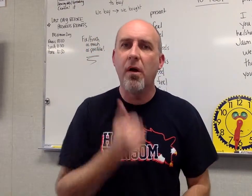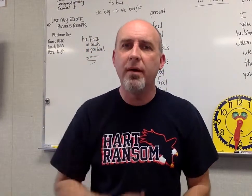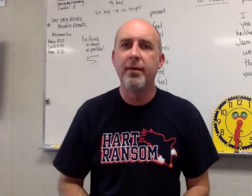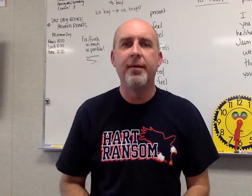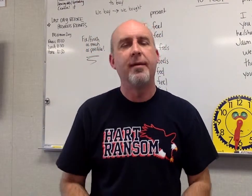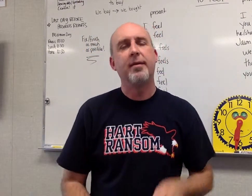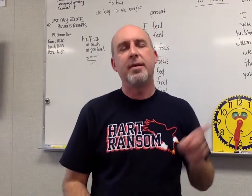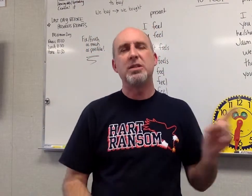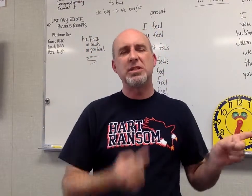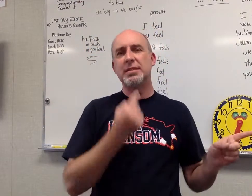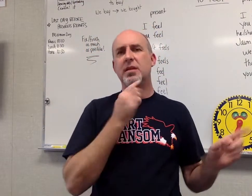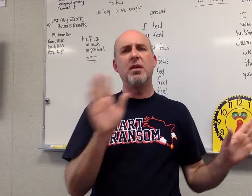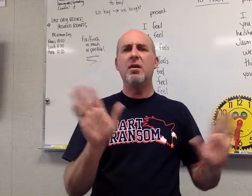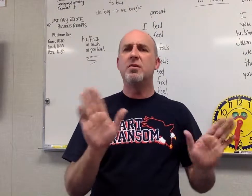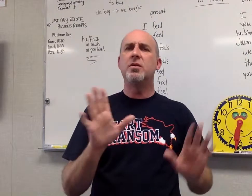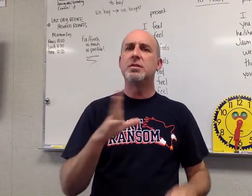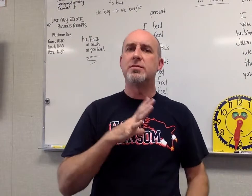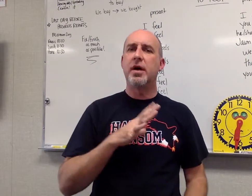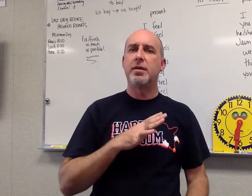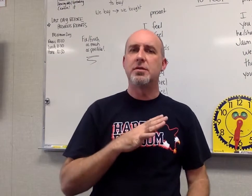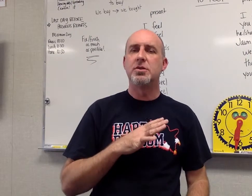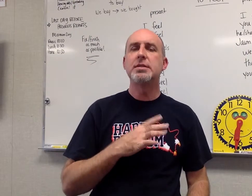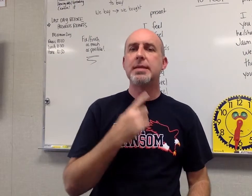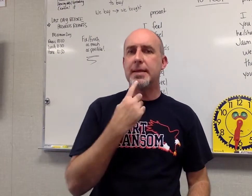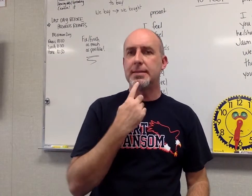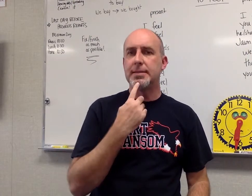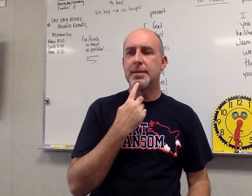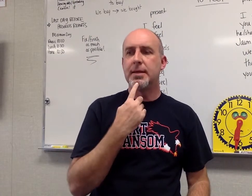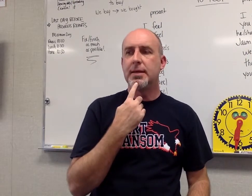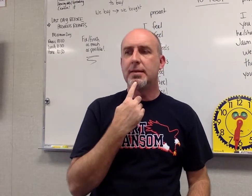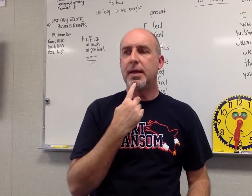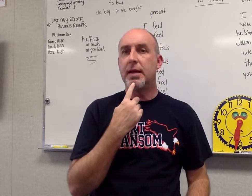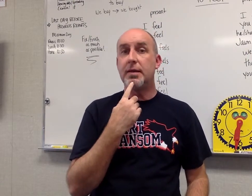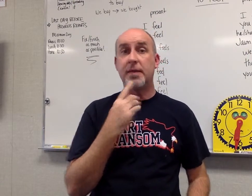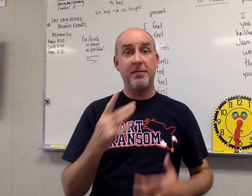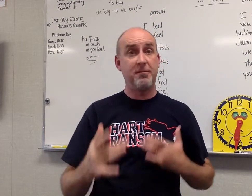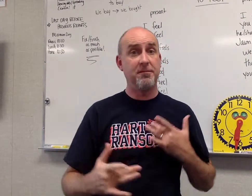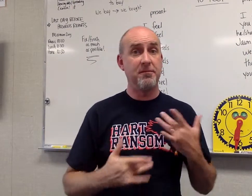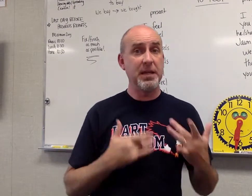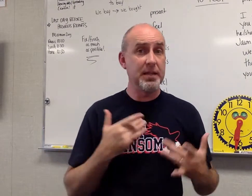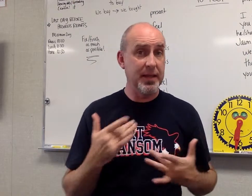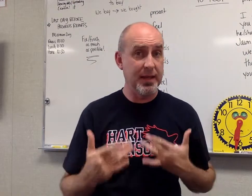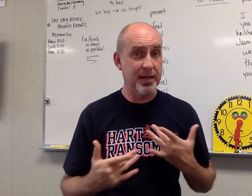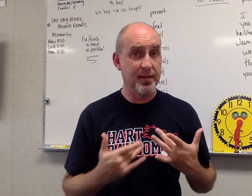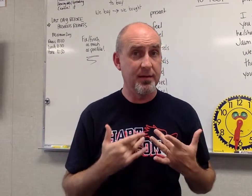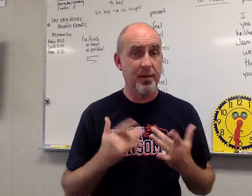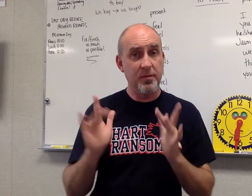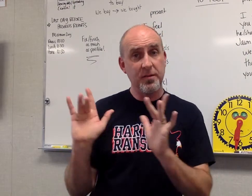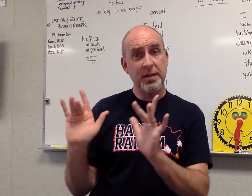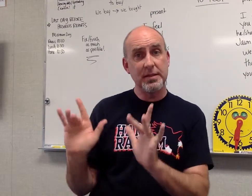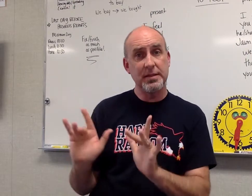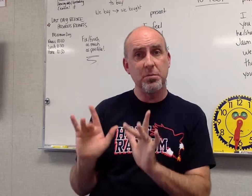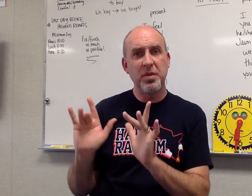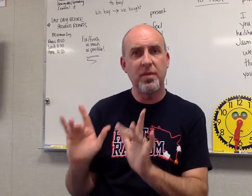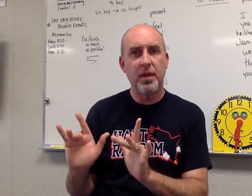wrong? And she said, no, it's fine. She says that feeling of sympathy